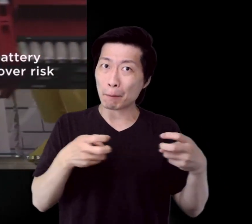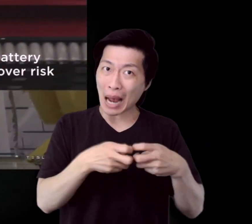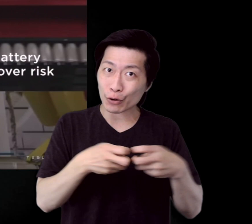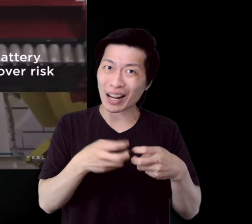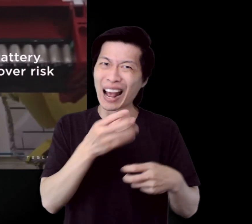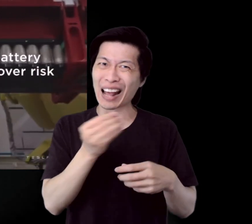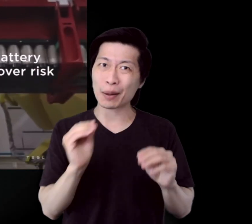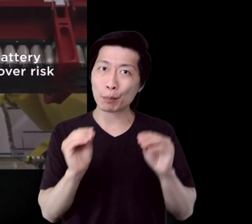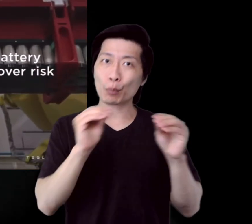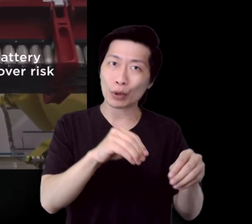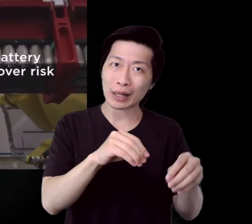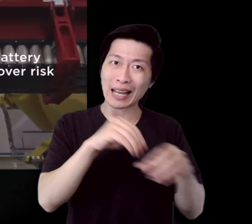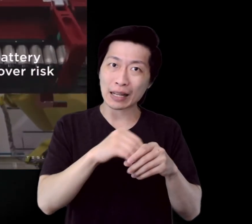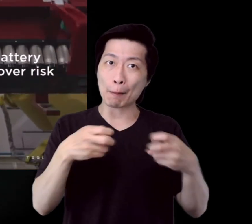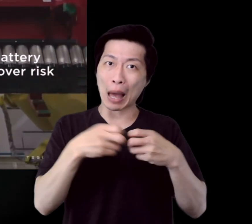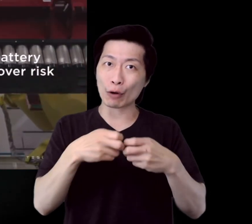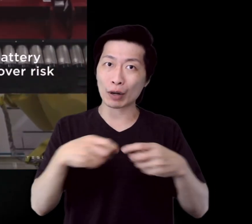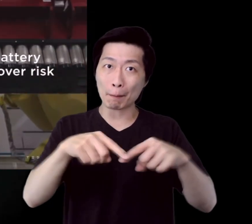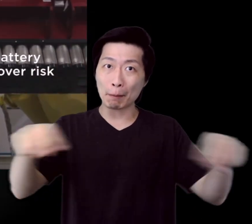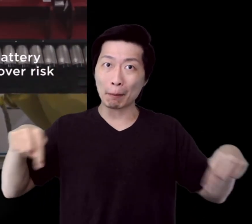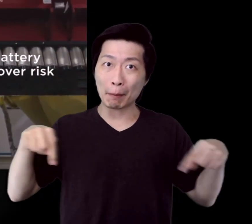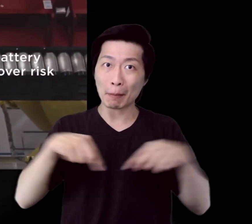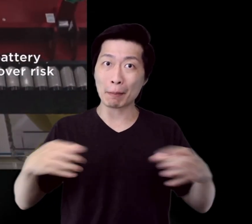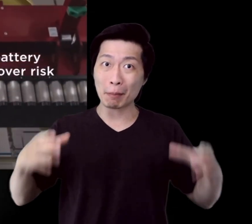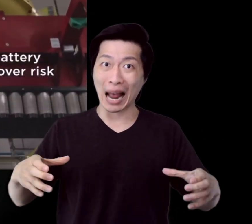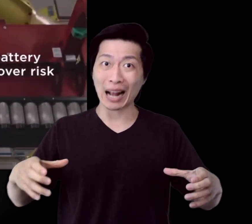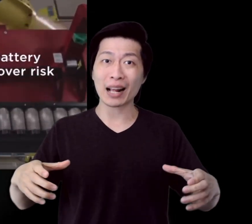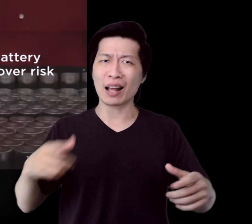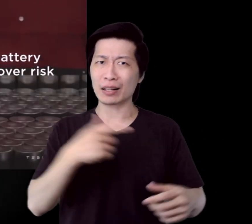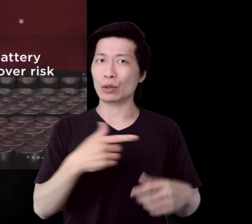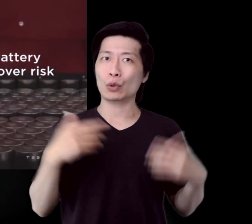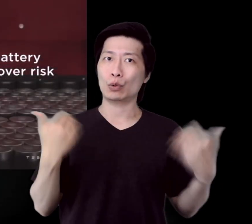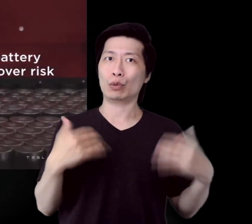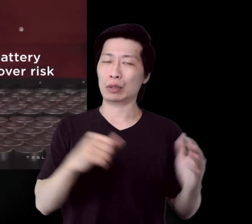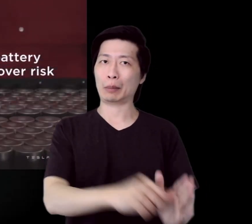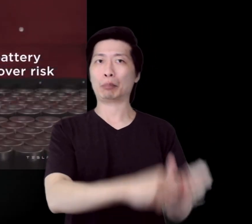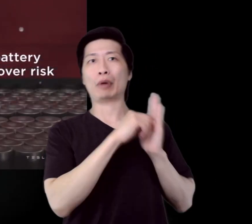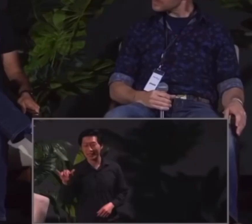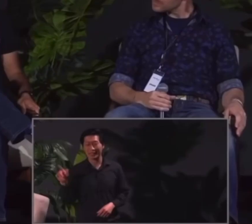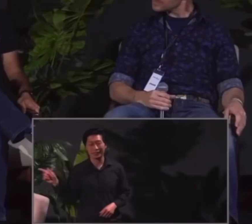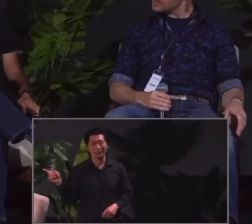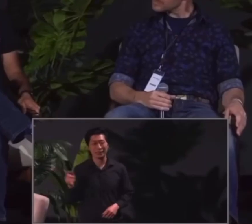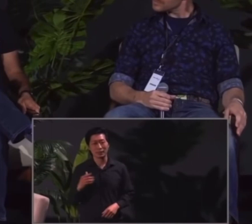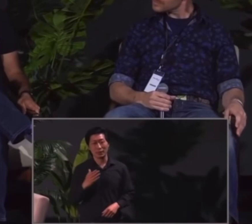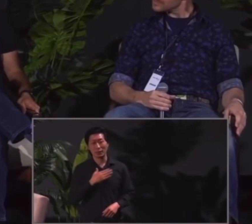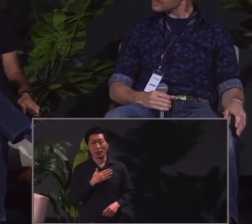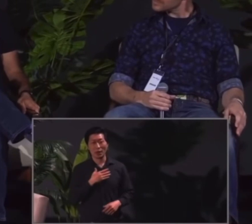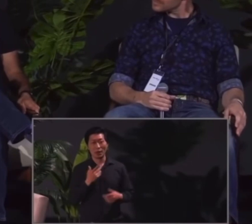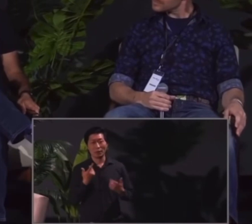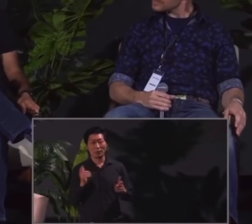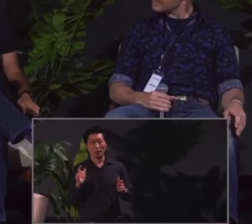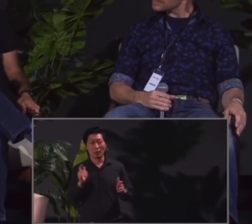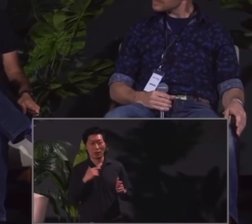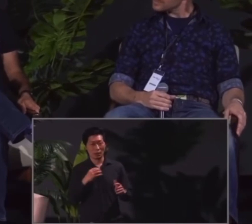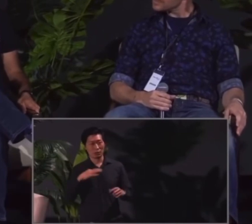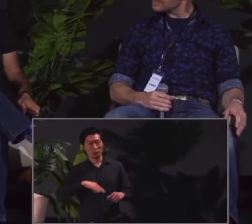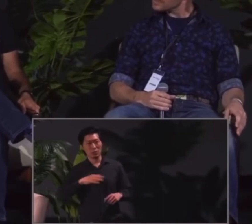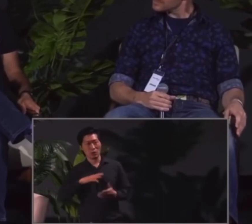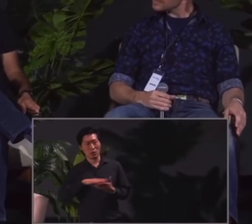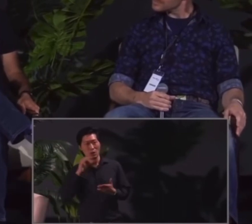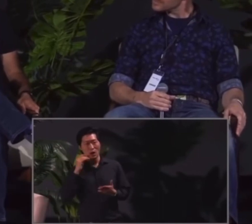and get them into the battery packs, and boy, was he impressed. I wanted to know